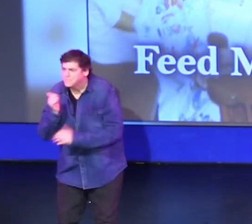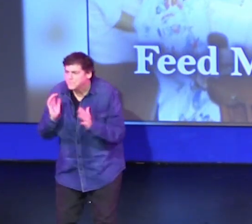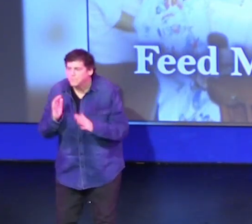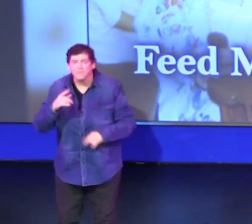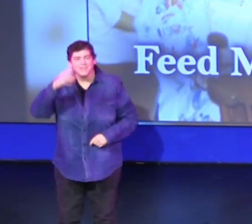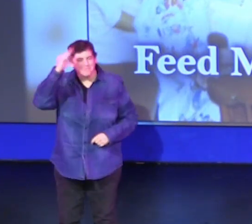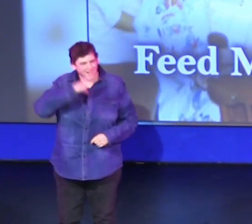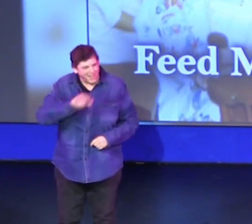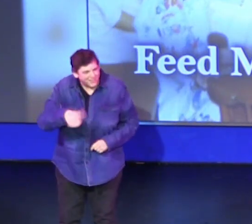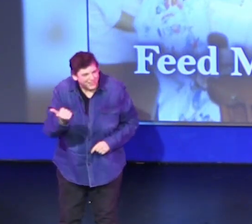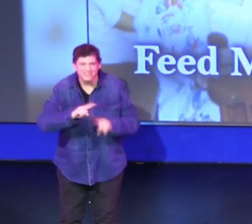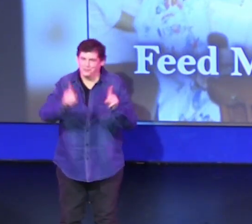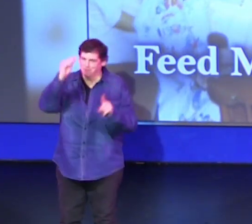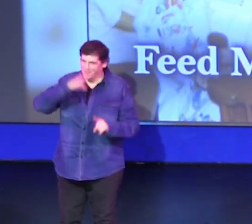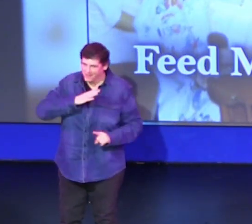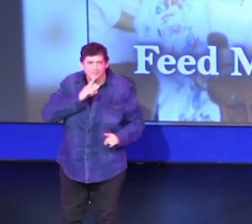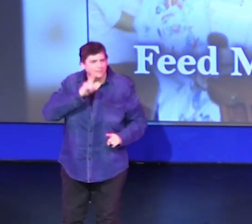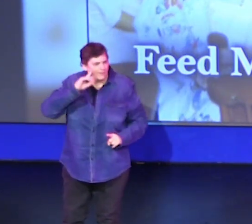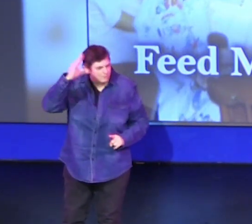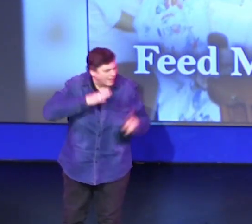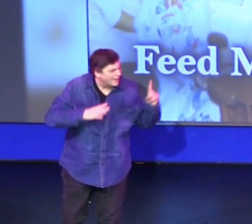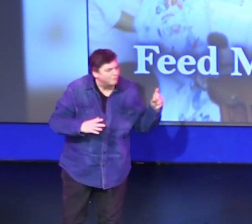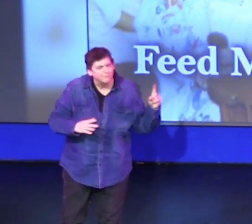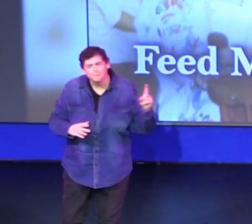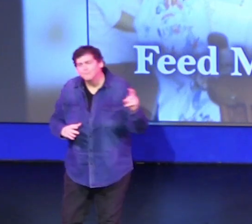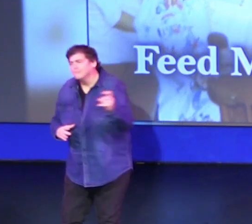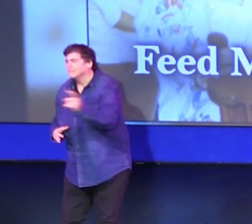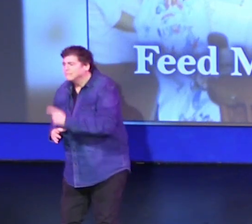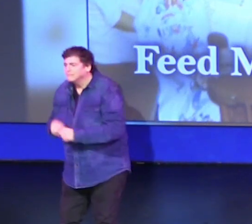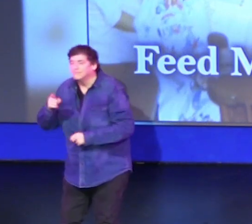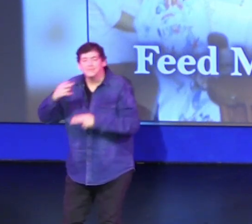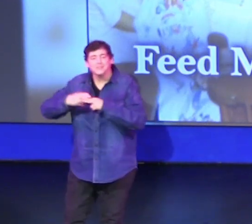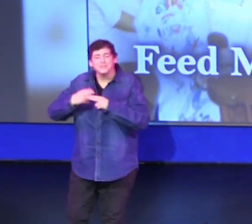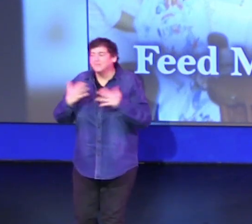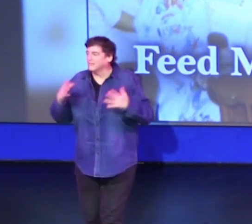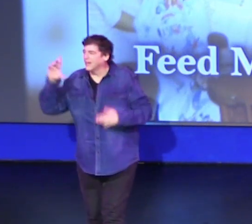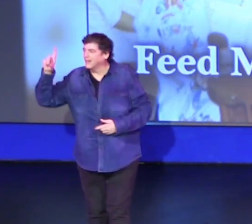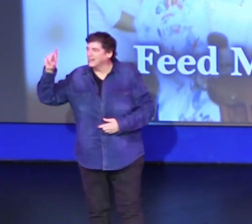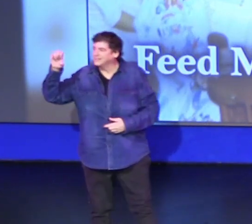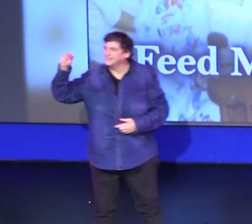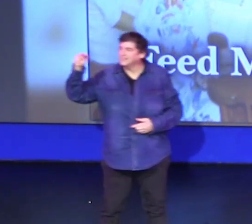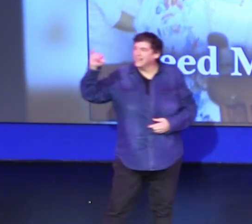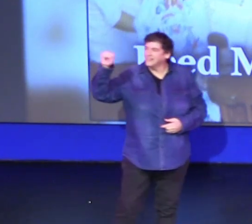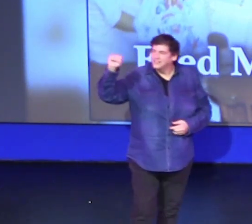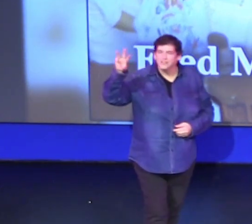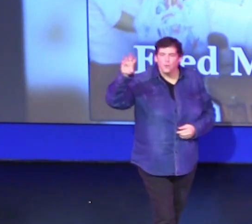Around that time, I went to another performance. The presenter came onto stage.